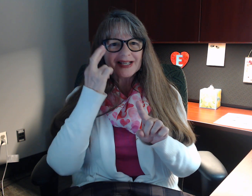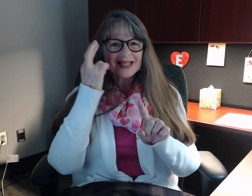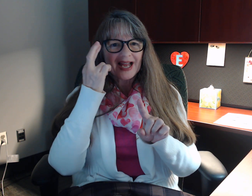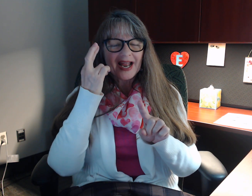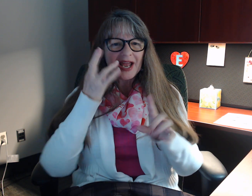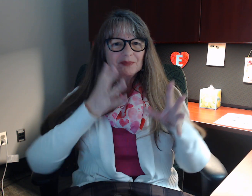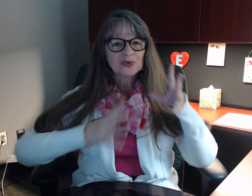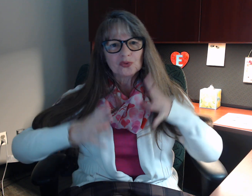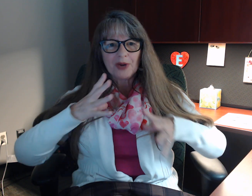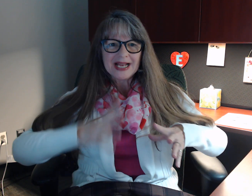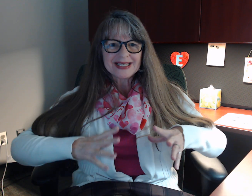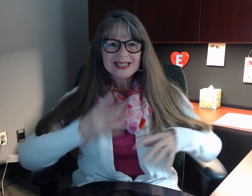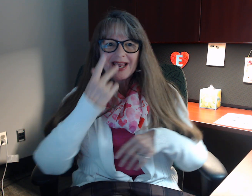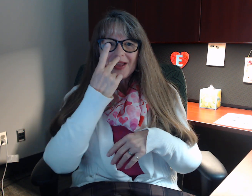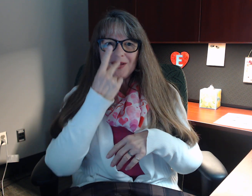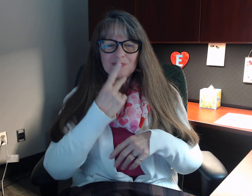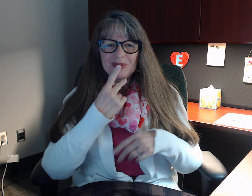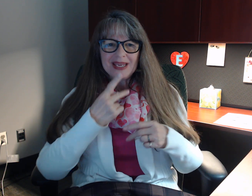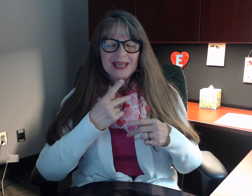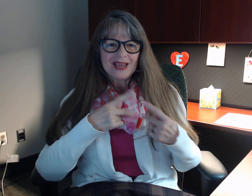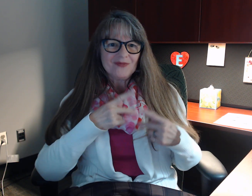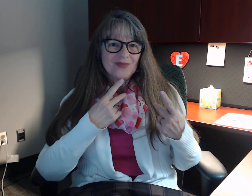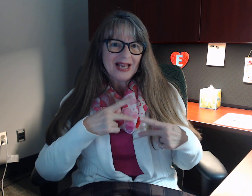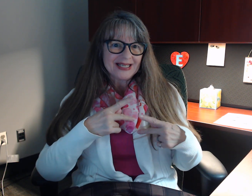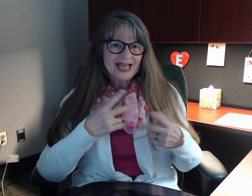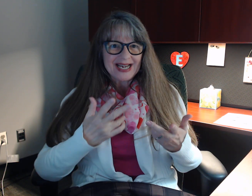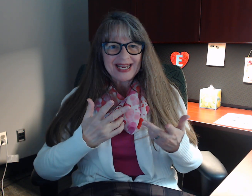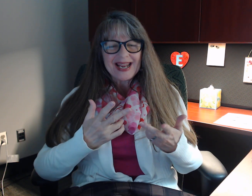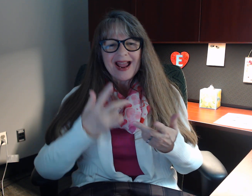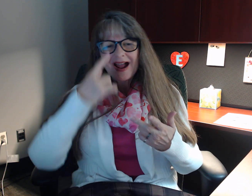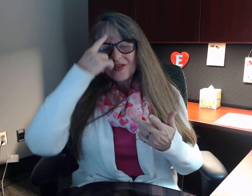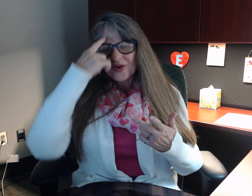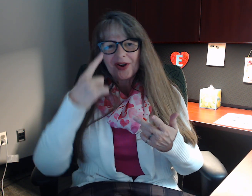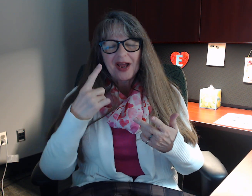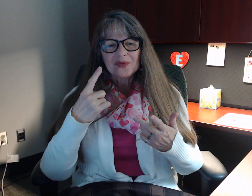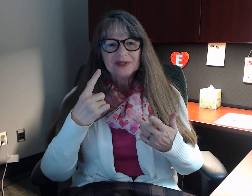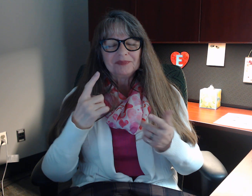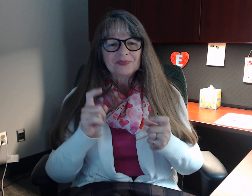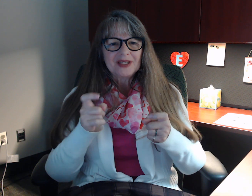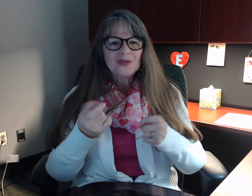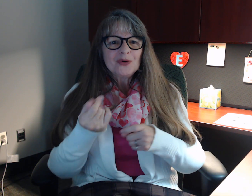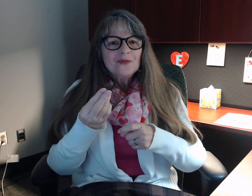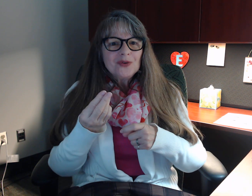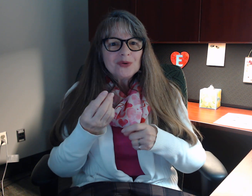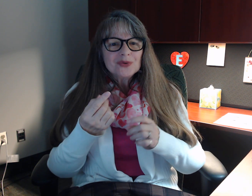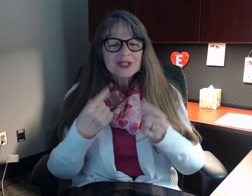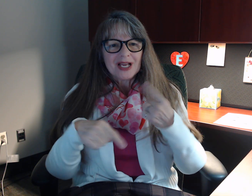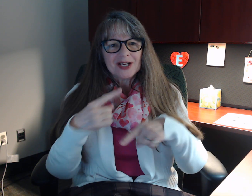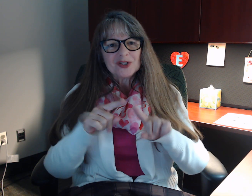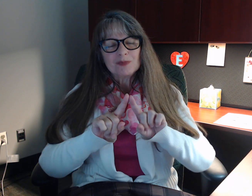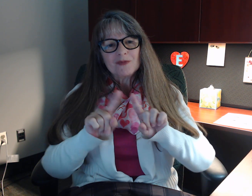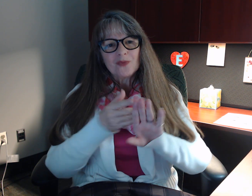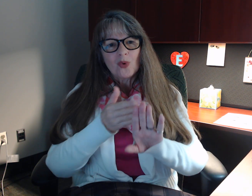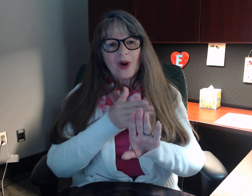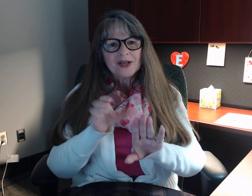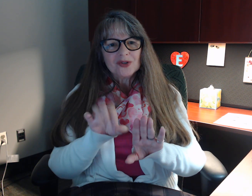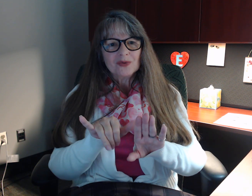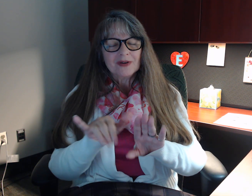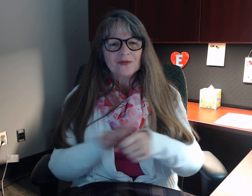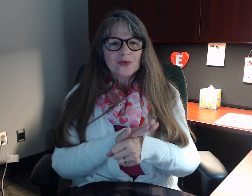that I am dressed in pink and Valentine-y, I thought I would give you a few signs before I do a